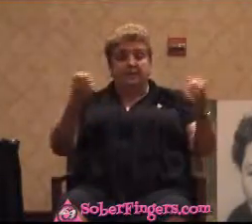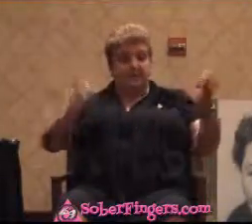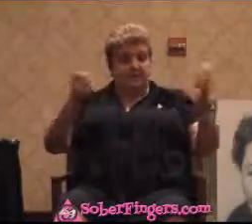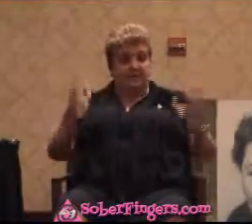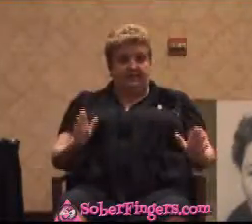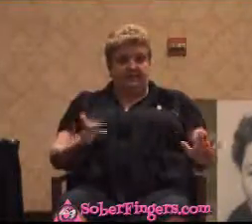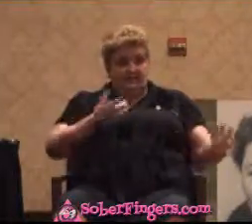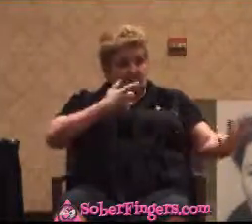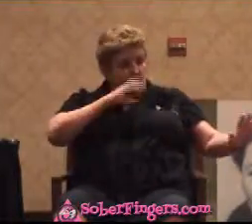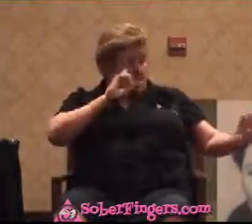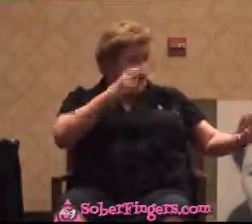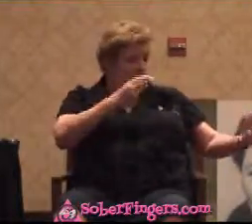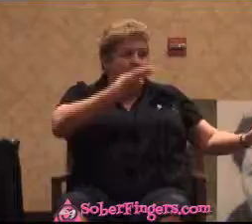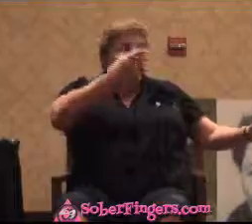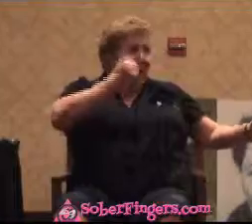no.